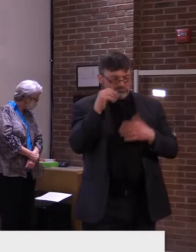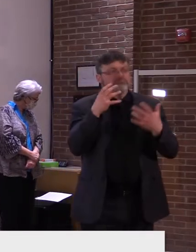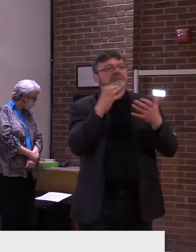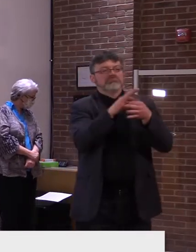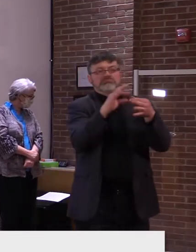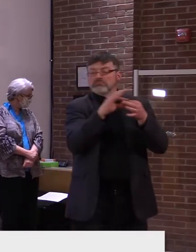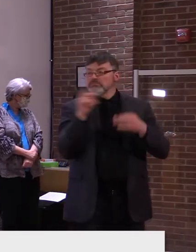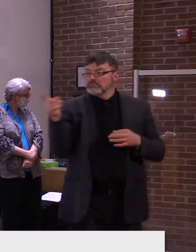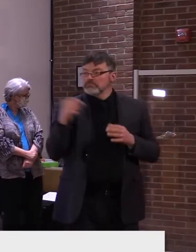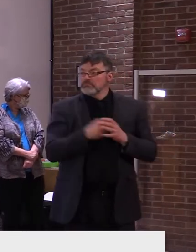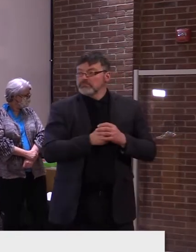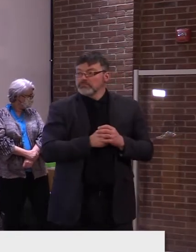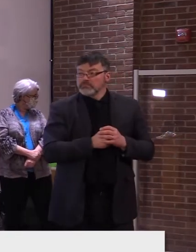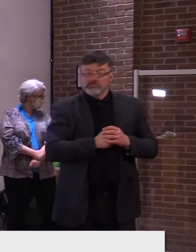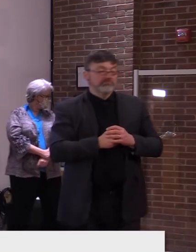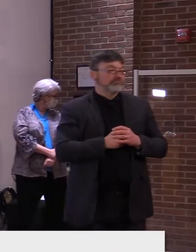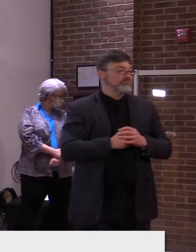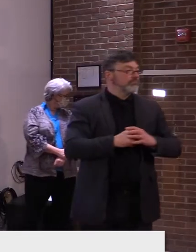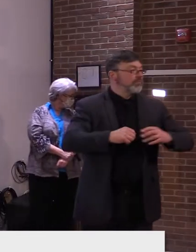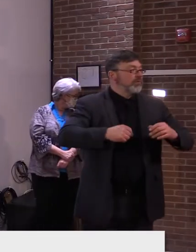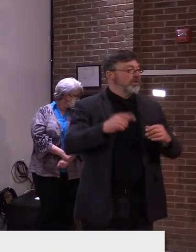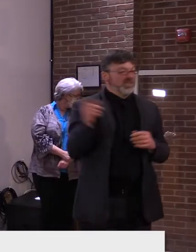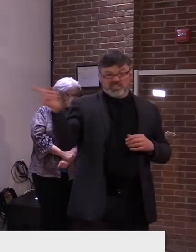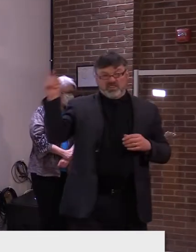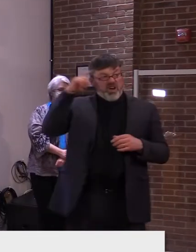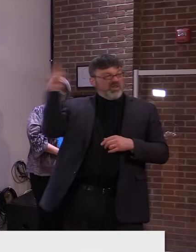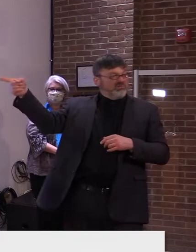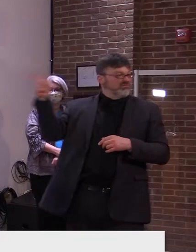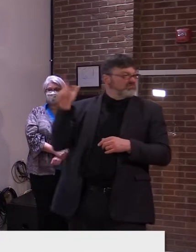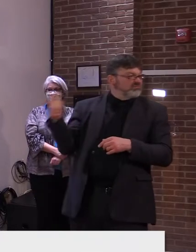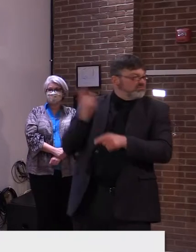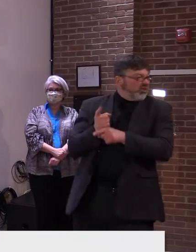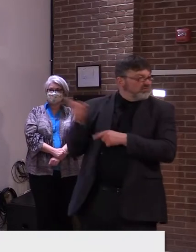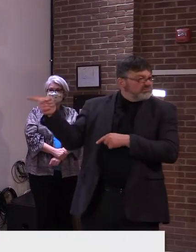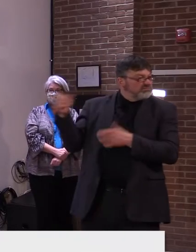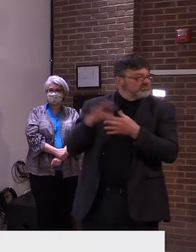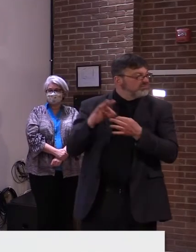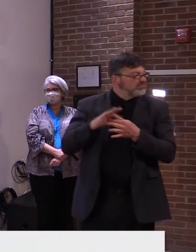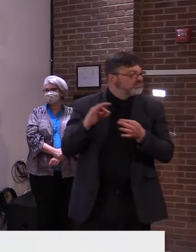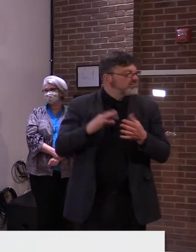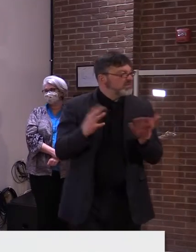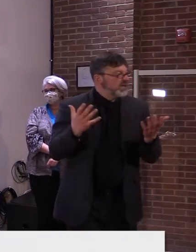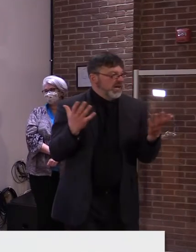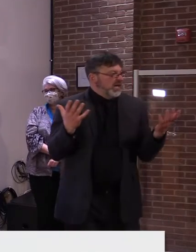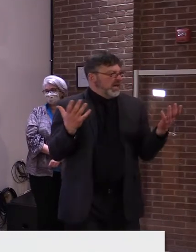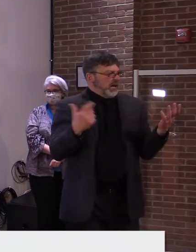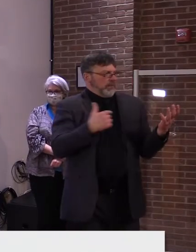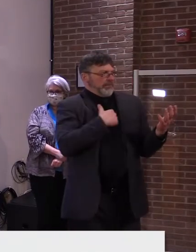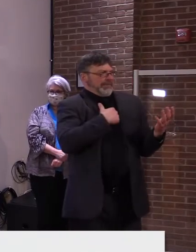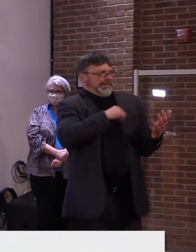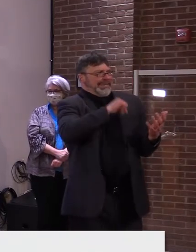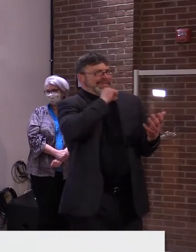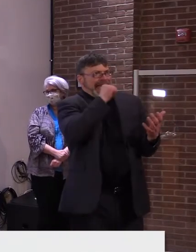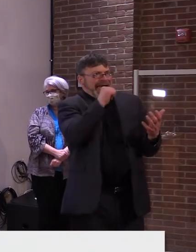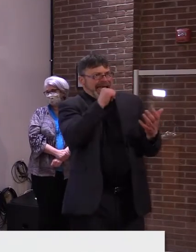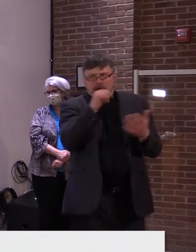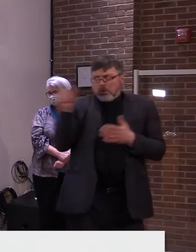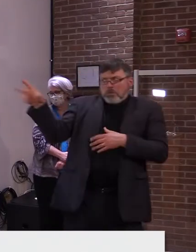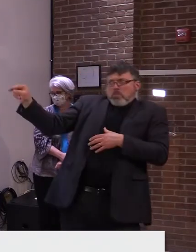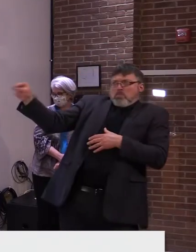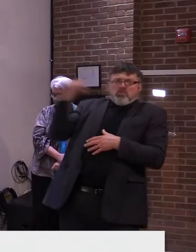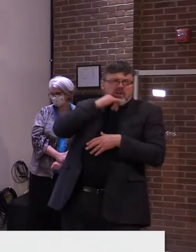Stuart, the governor is absolutely right. We, of course, I wouldn't say anything different, but the